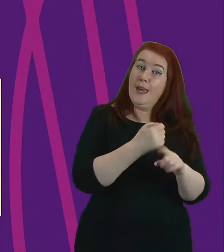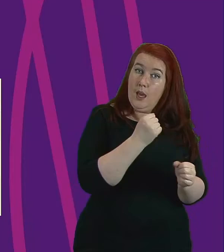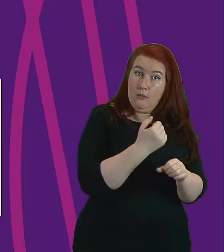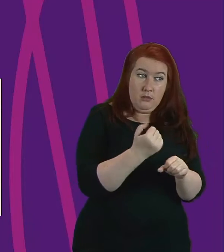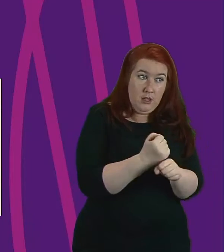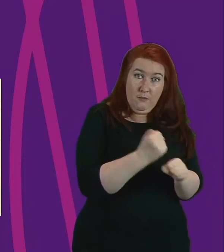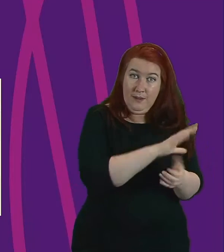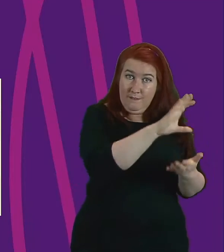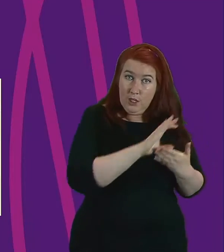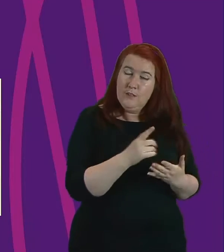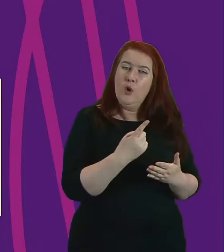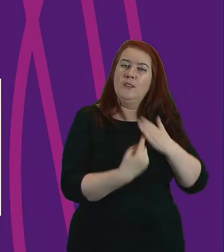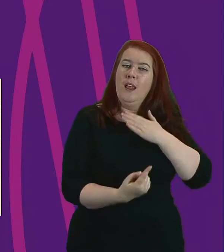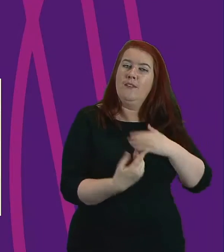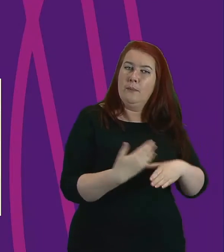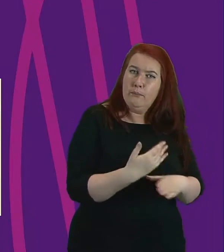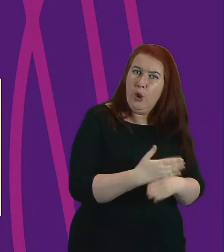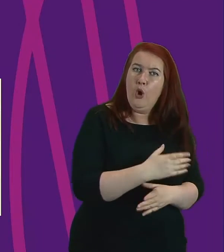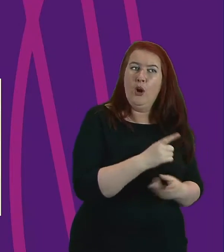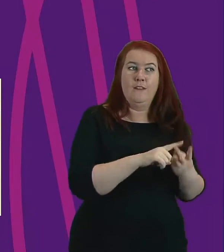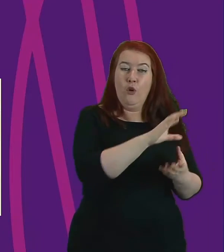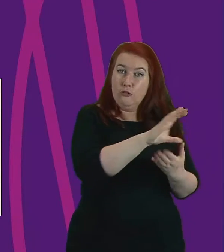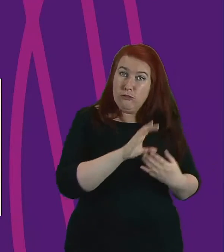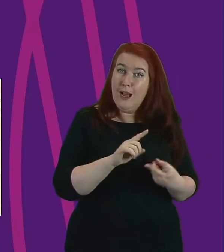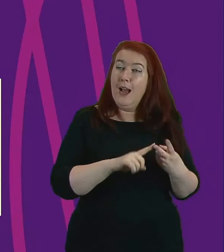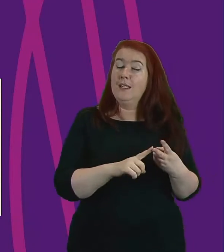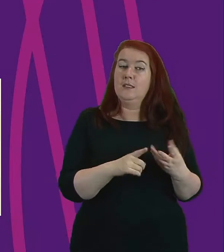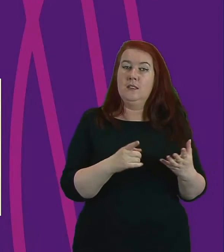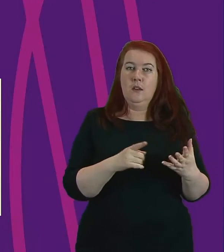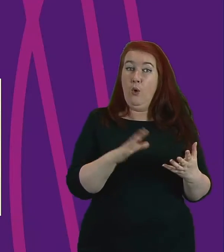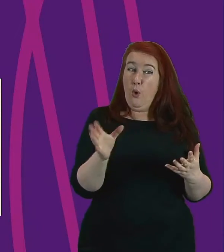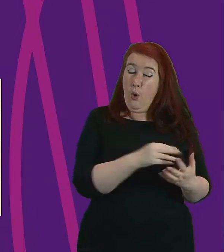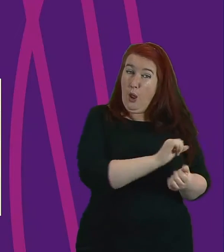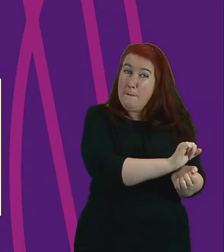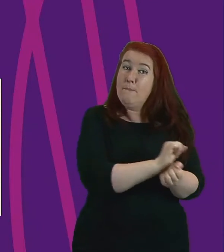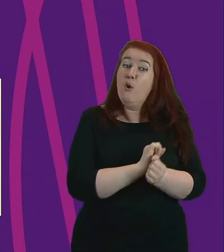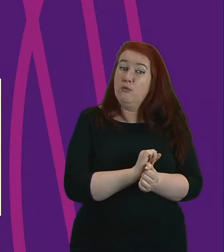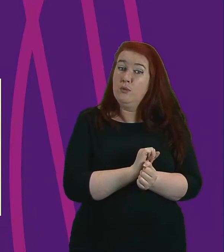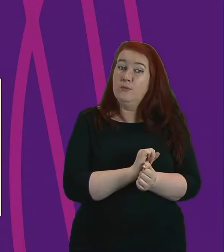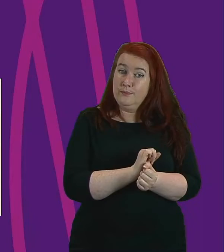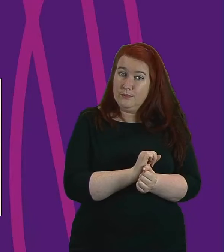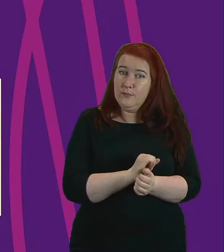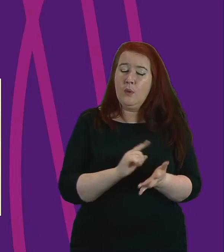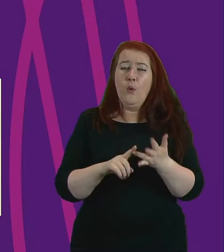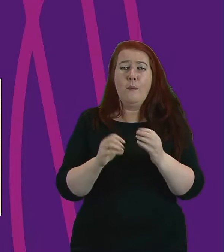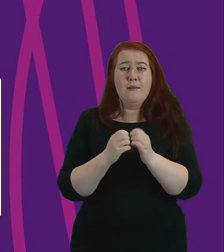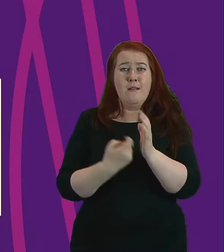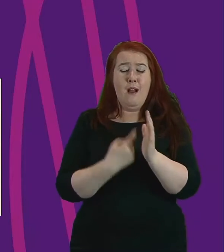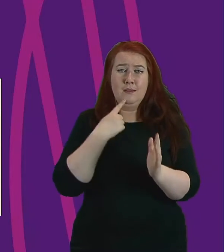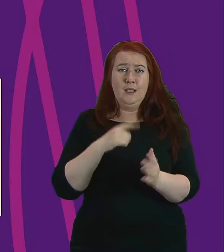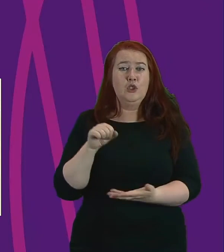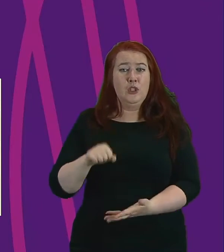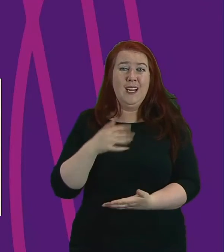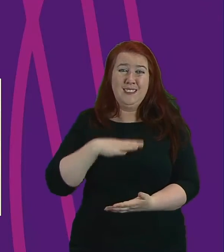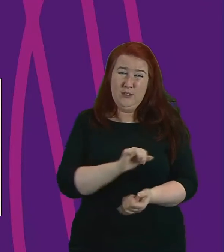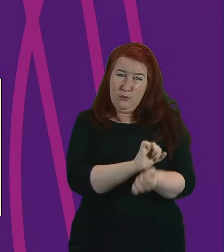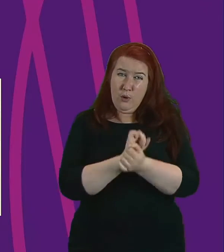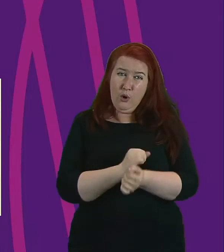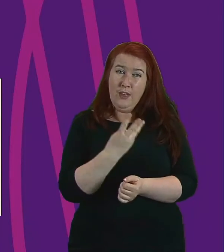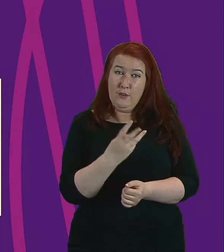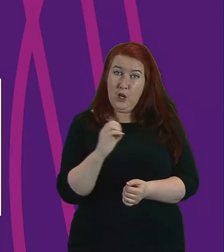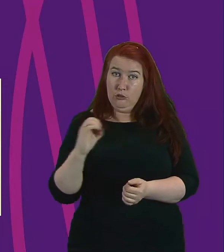for the self-employed scheme, for the grants is borrowed. The OBR assume that the Chancellor will need to borrow nearly £300 billion.